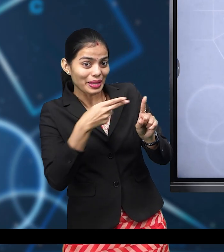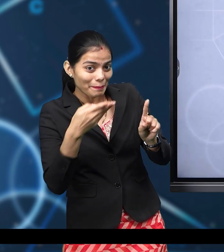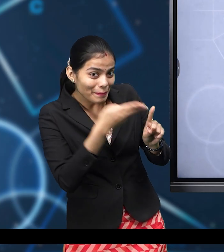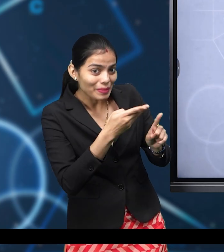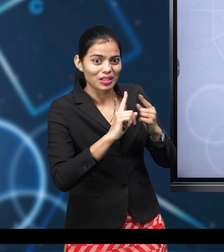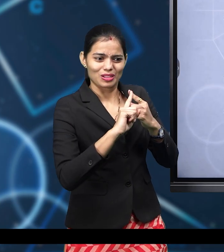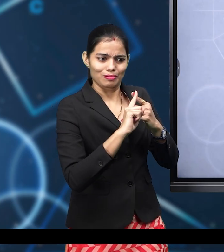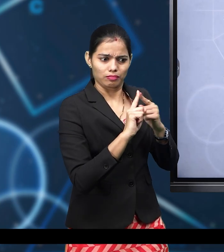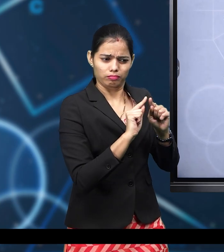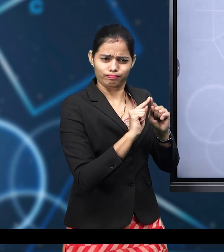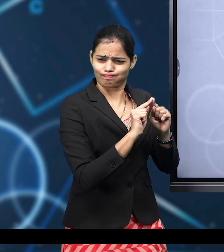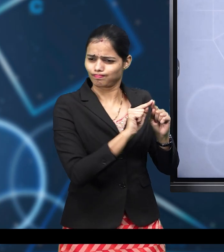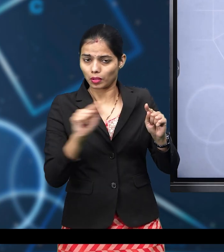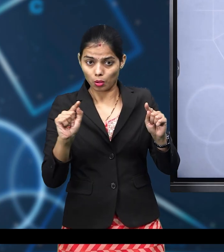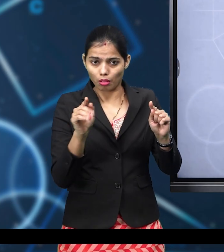ray.